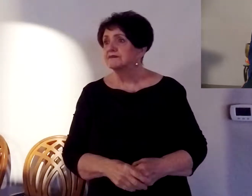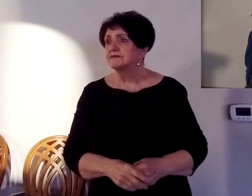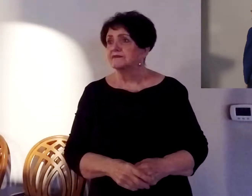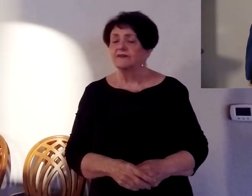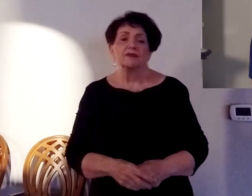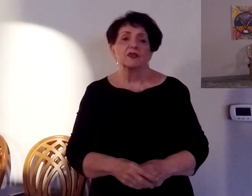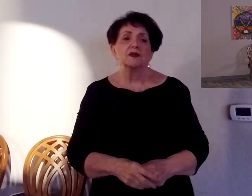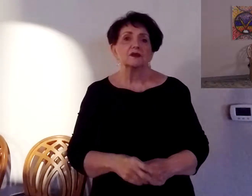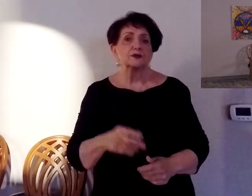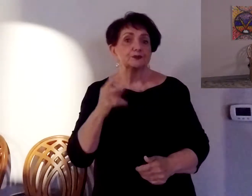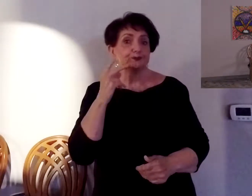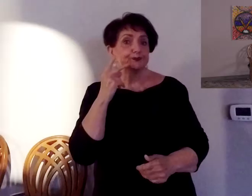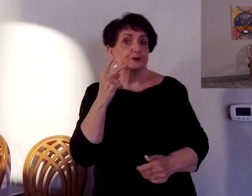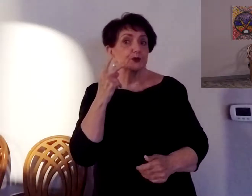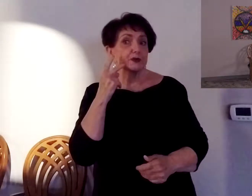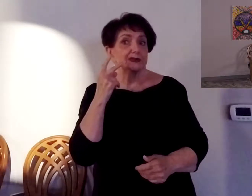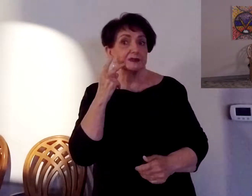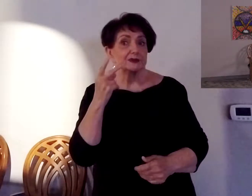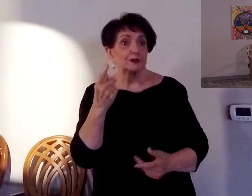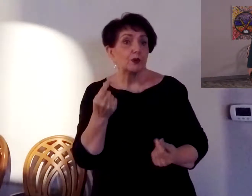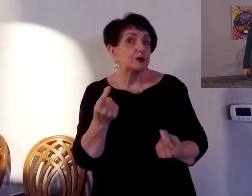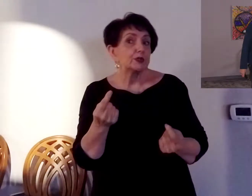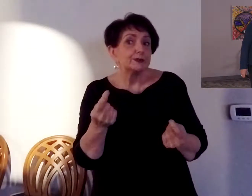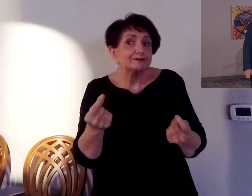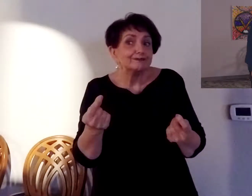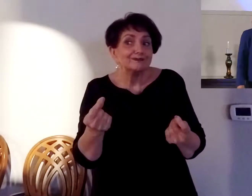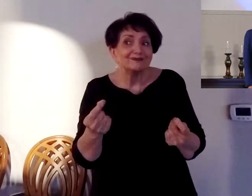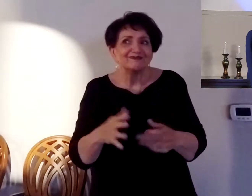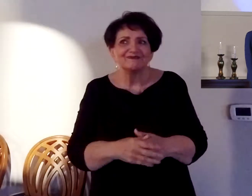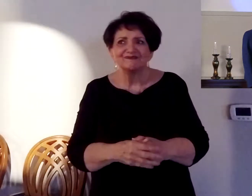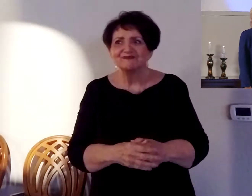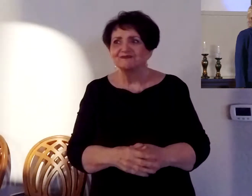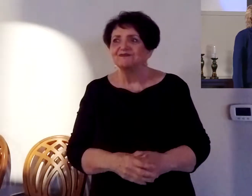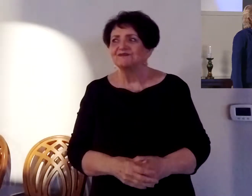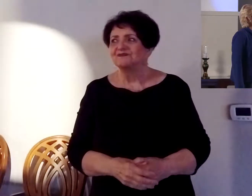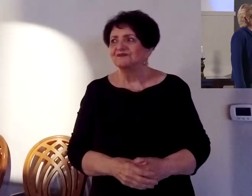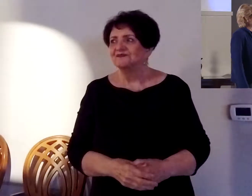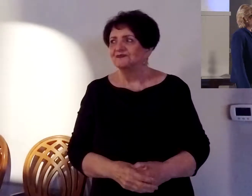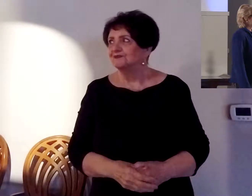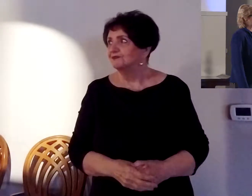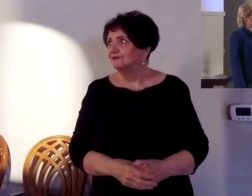and we'll see what we can do with it this morning. So